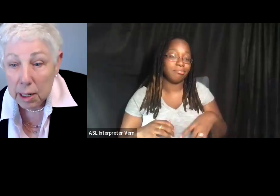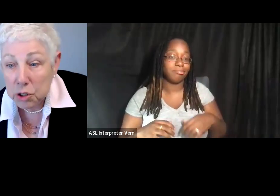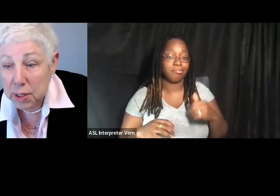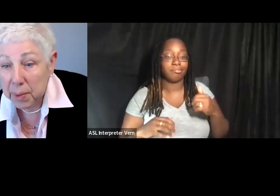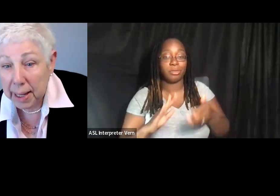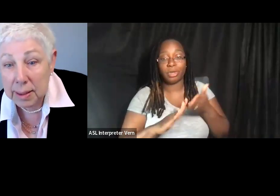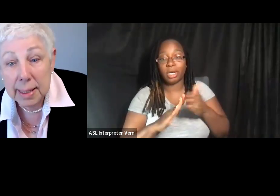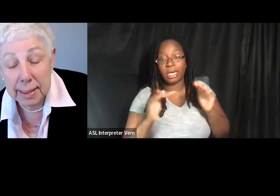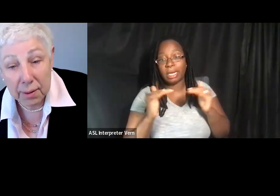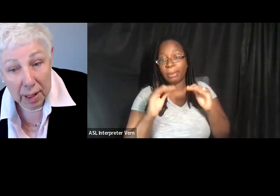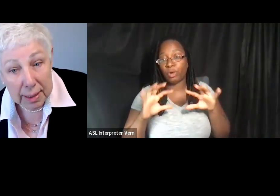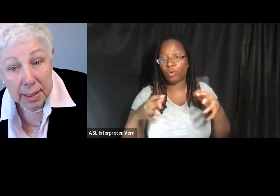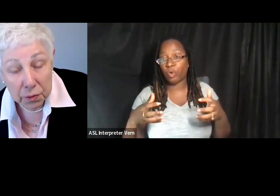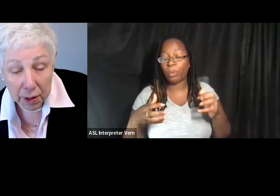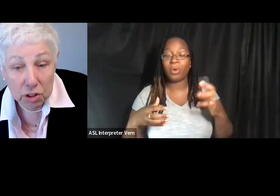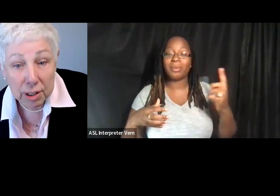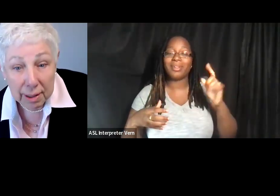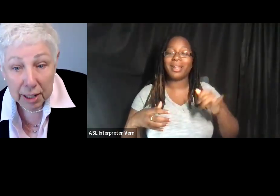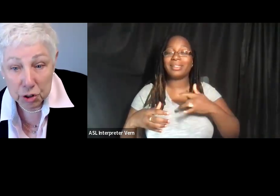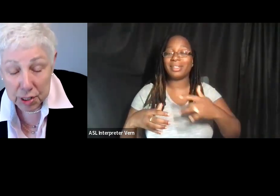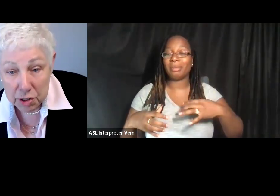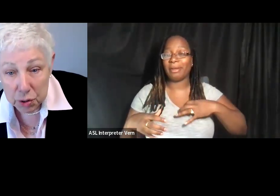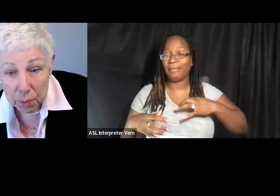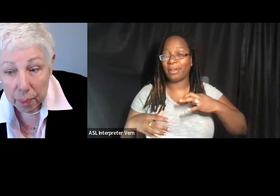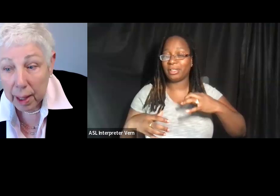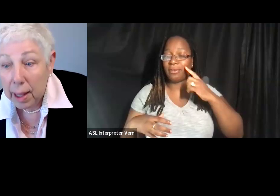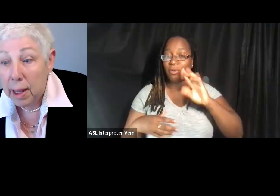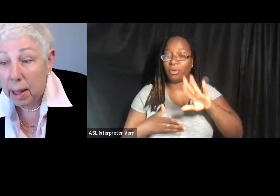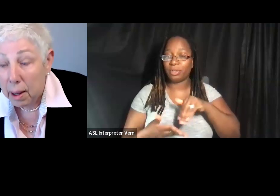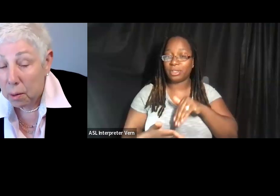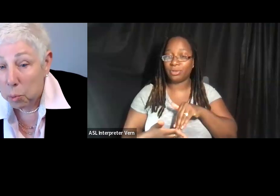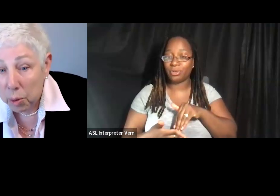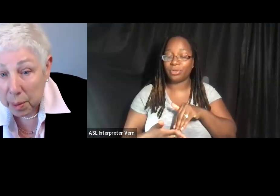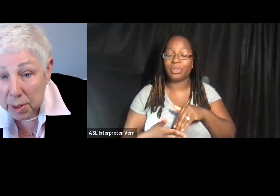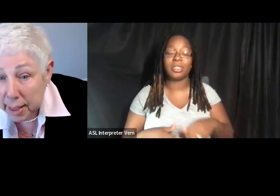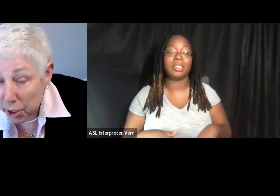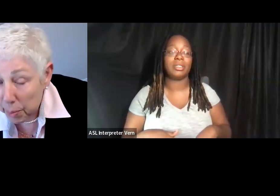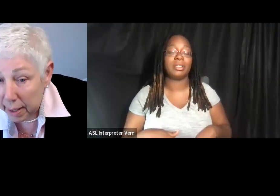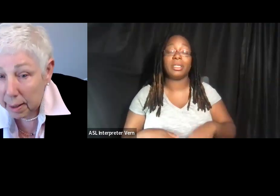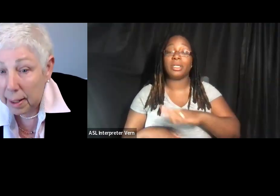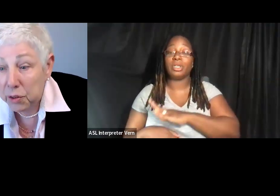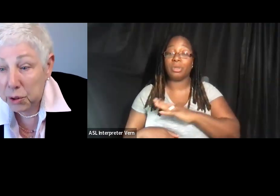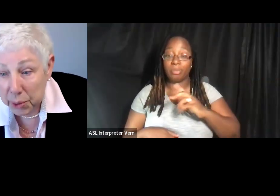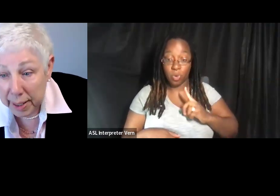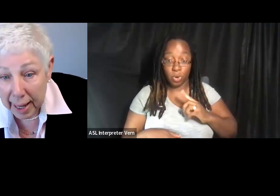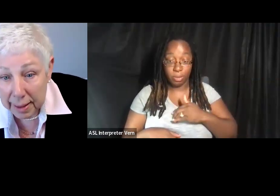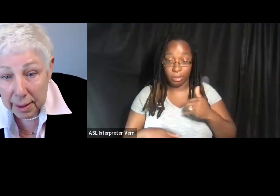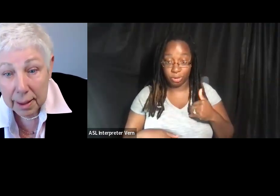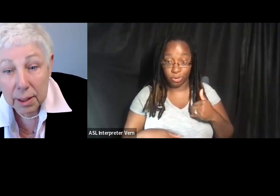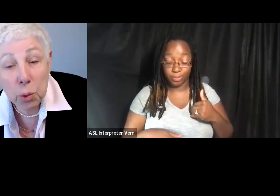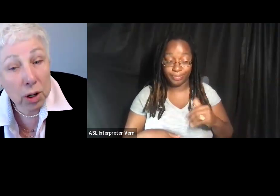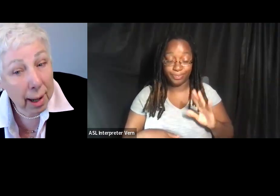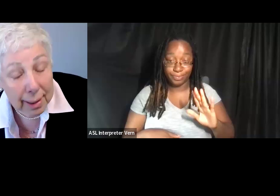group, do something else that's a volunteer function at your center. Board members, hear me. If you're doing